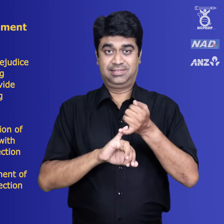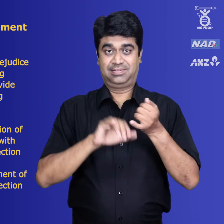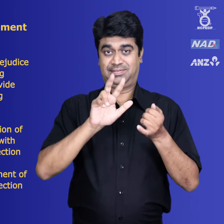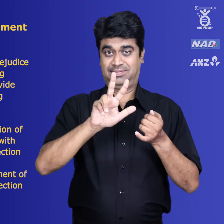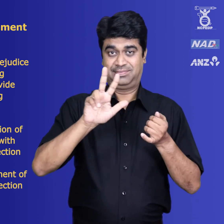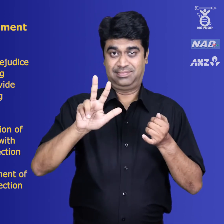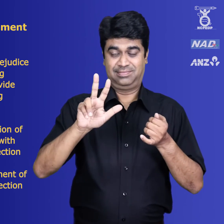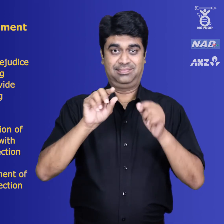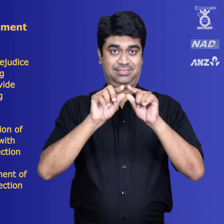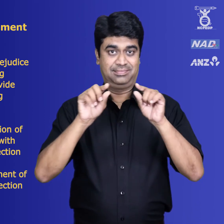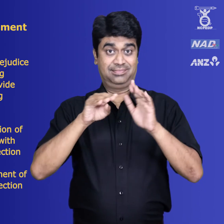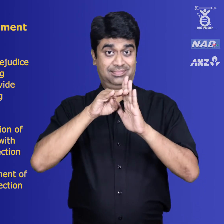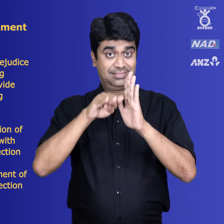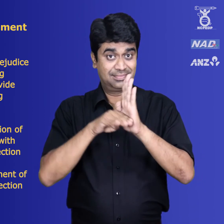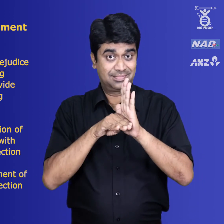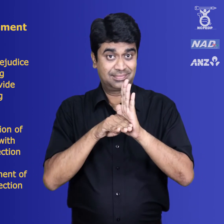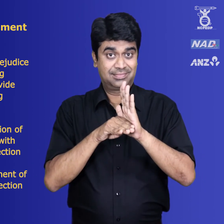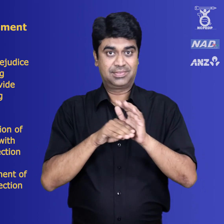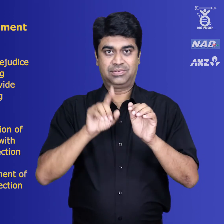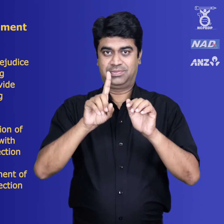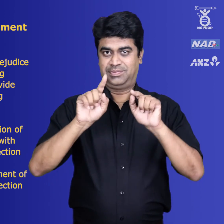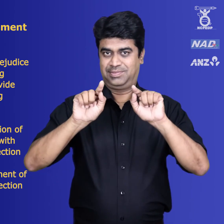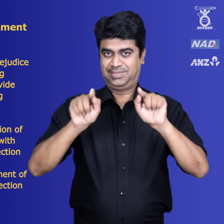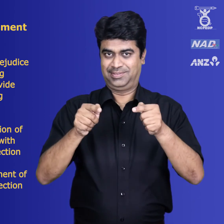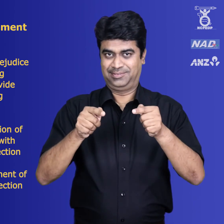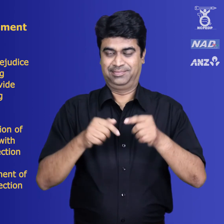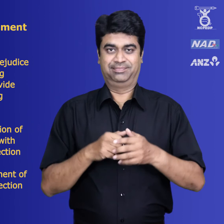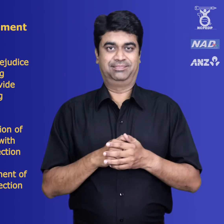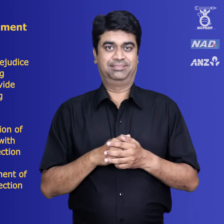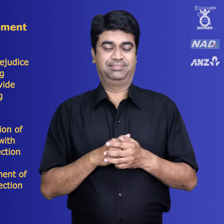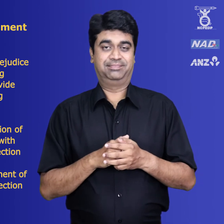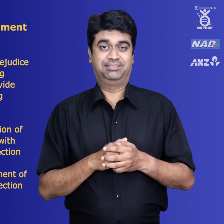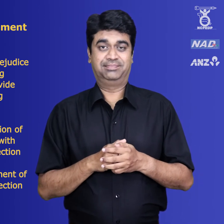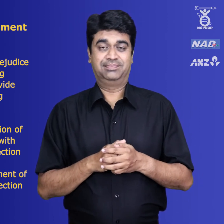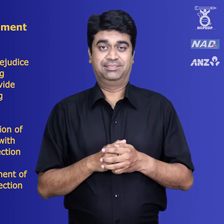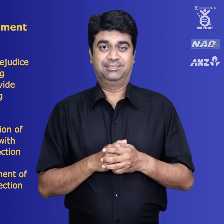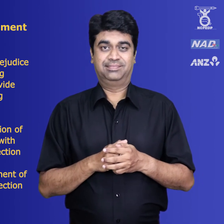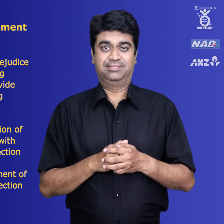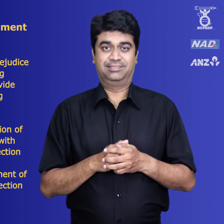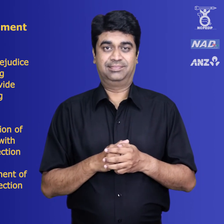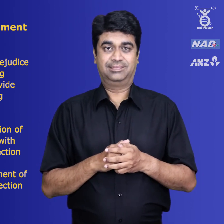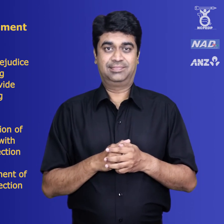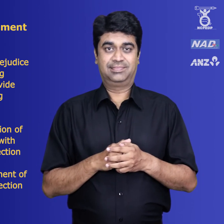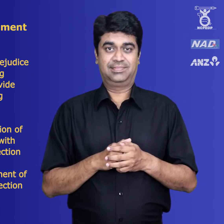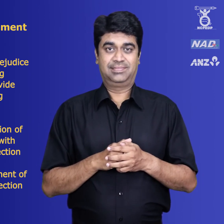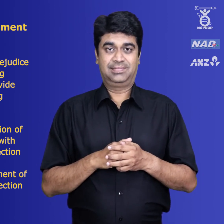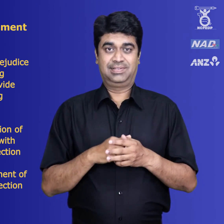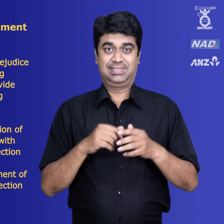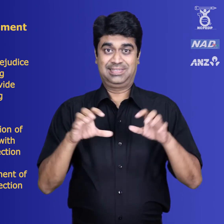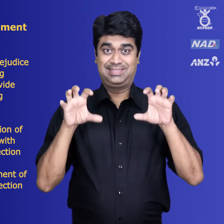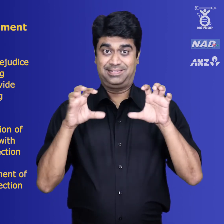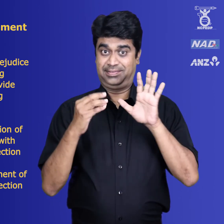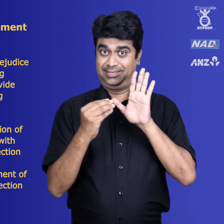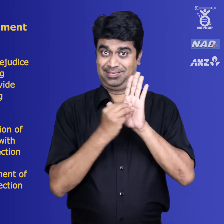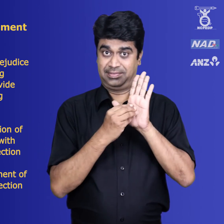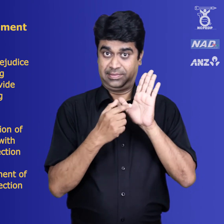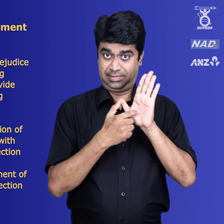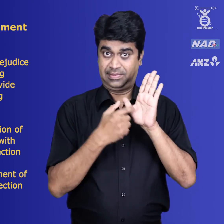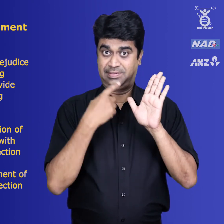The manner of constitution of state fund for persons with disabilities under subsection 1